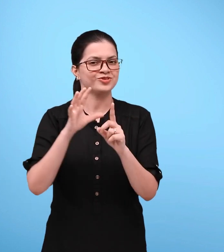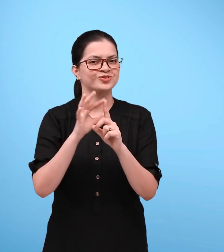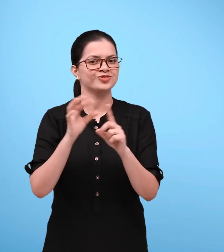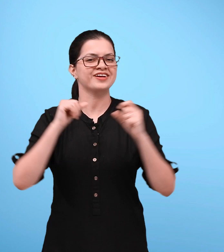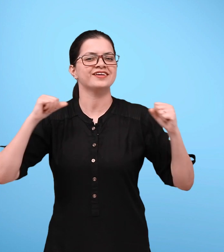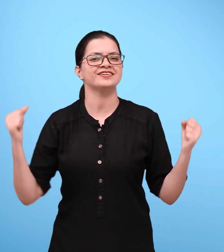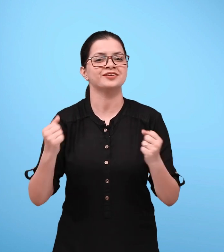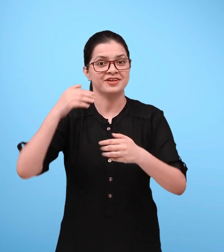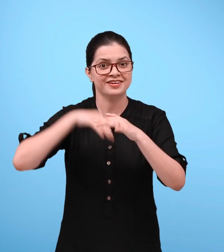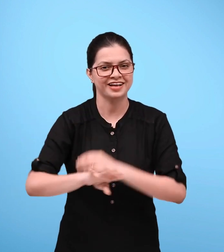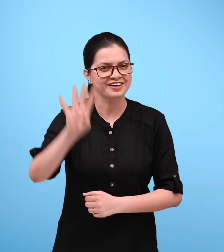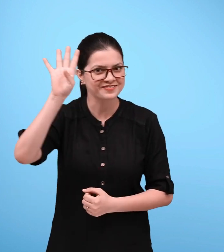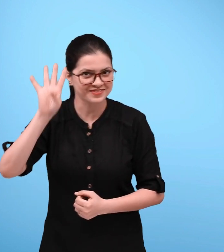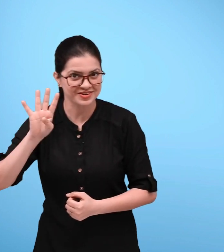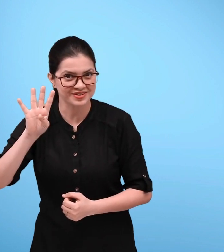Activity 4.